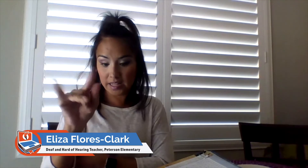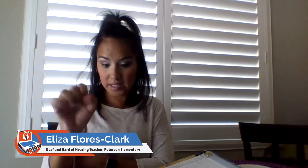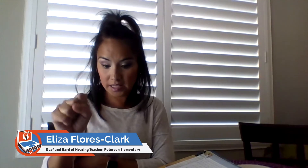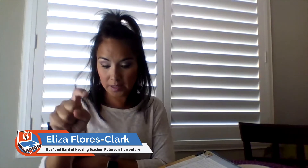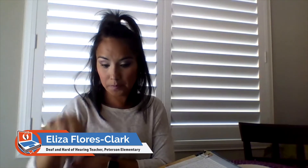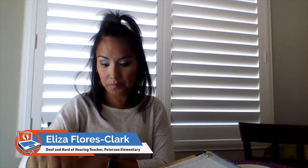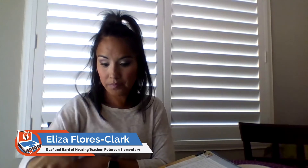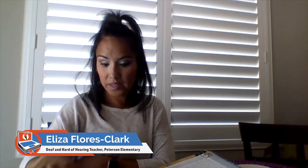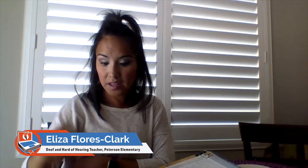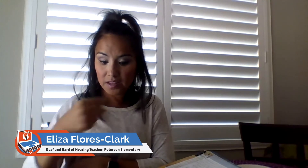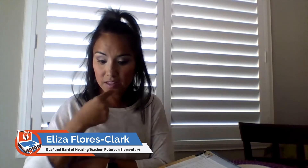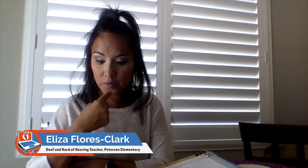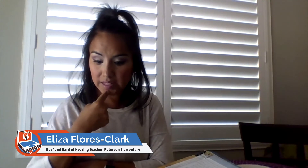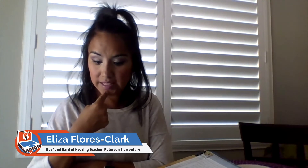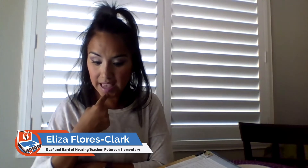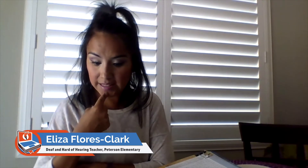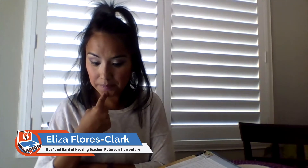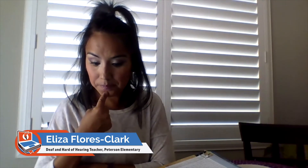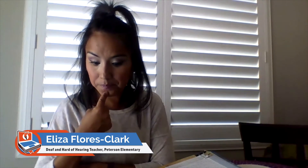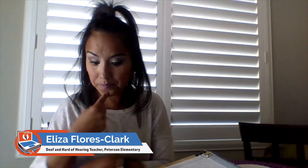continents. It says,